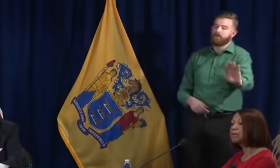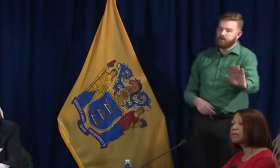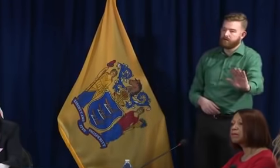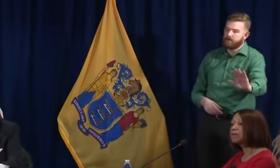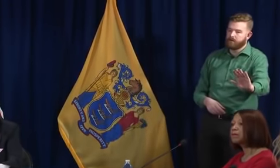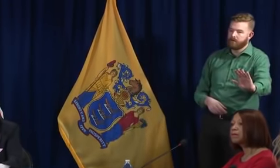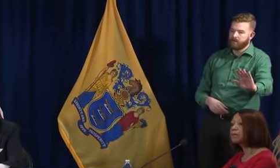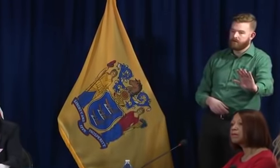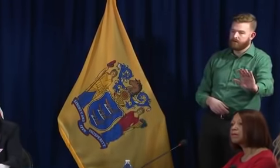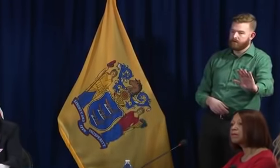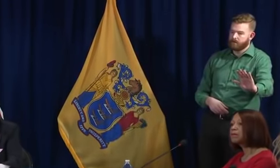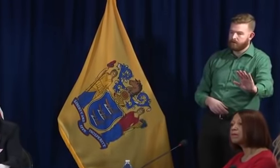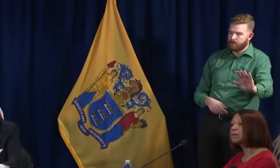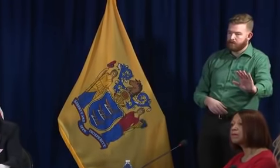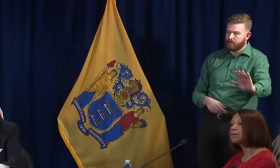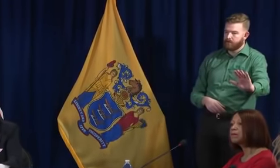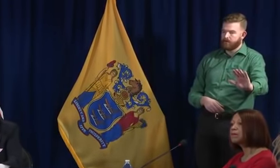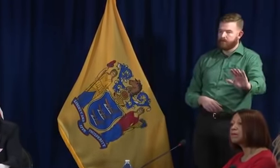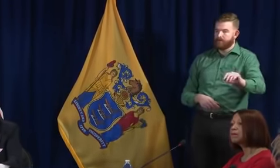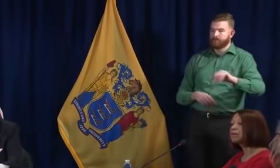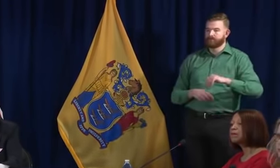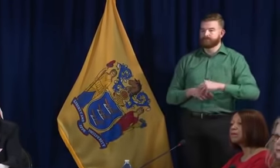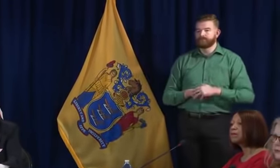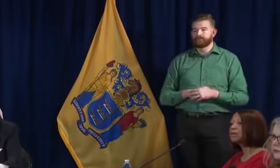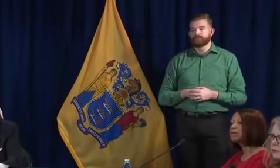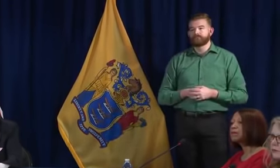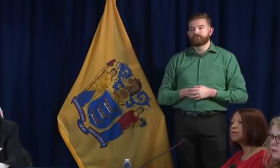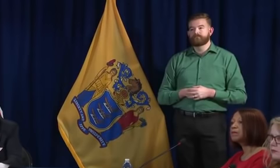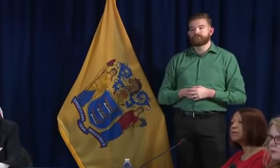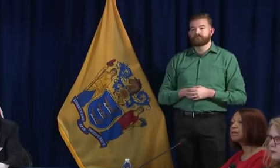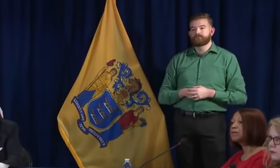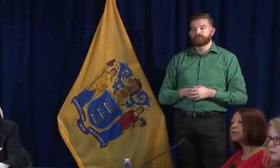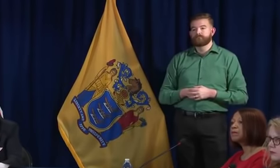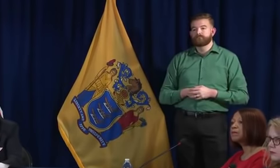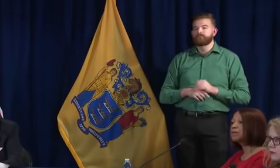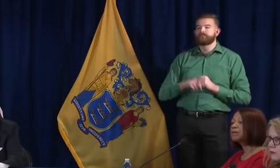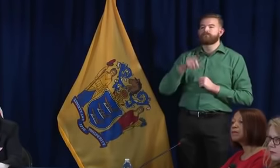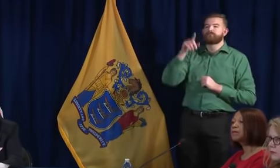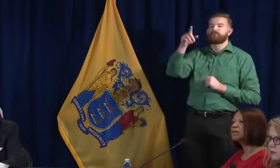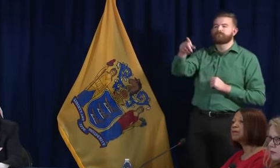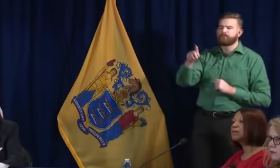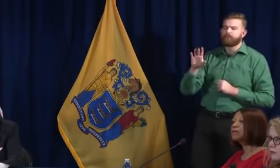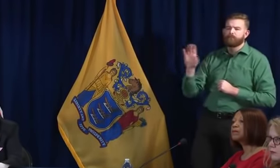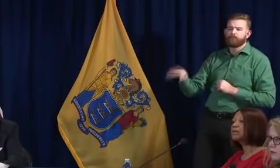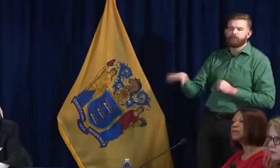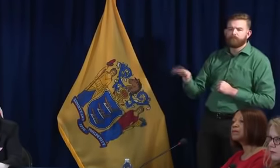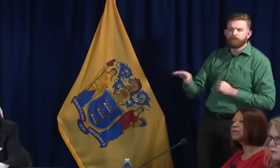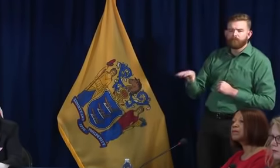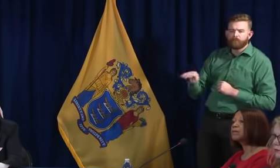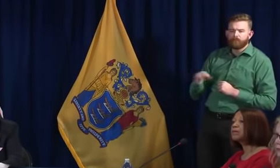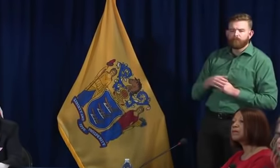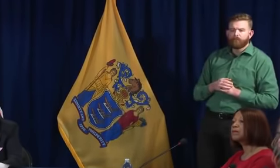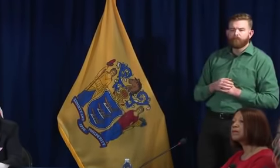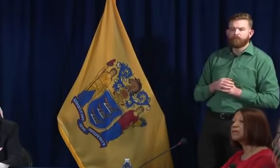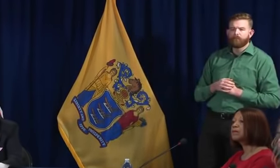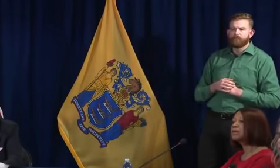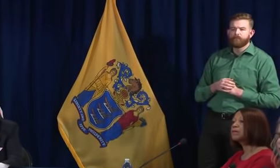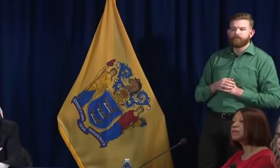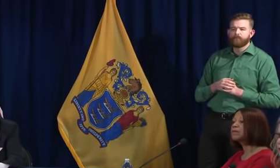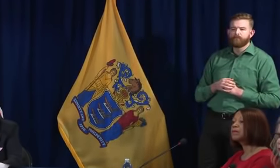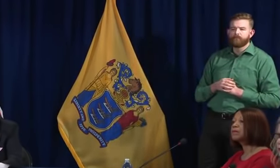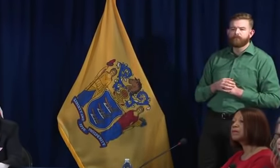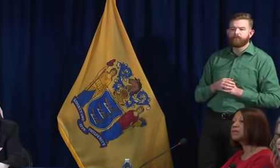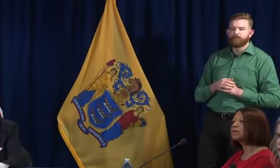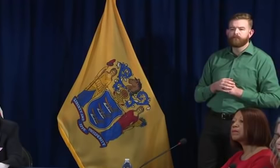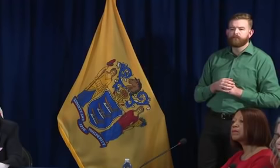Alex, thank you again for your help. So this kind of got brought up earlier, but I was wondering, do you agree with the bailouts proposed